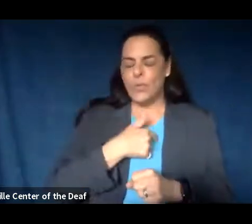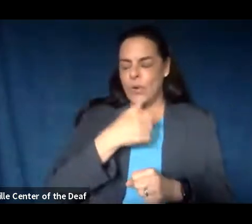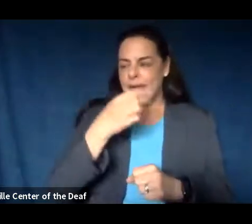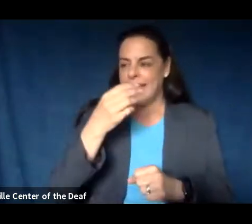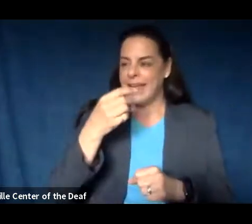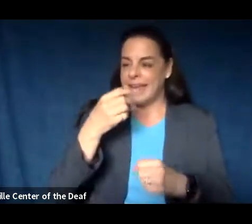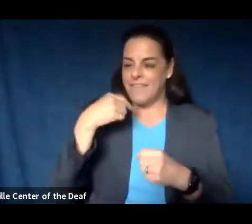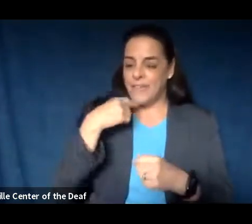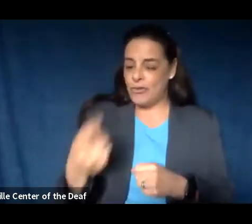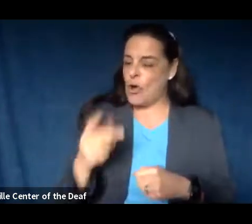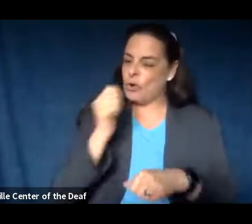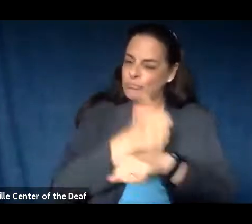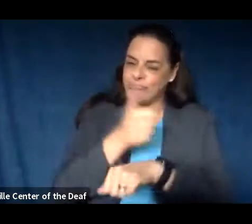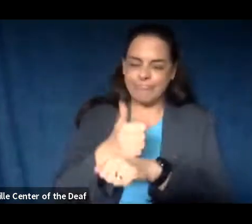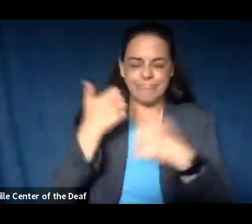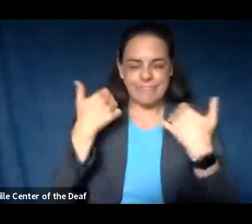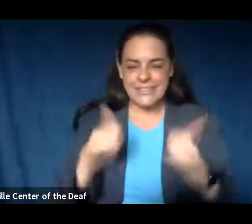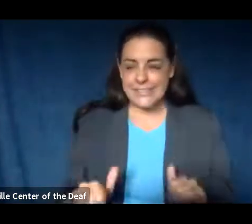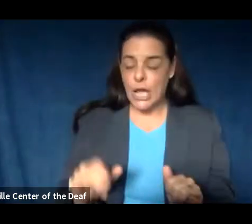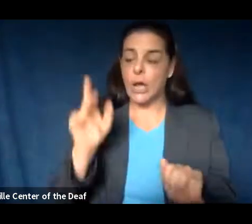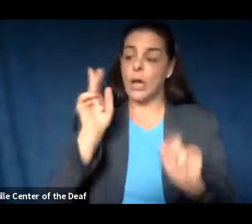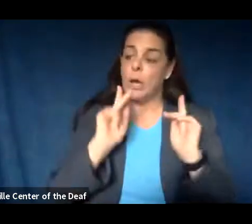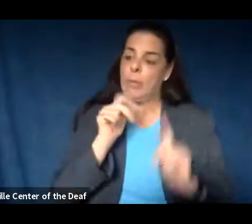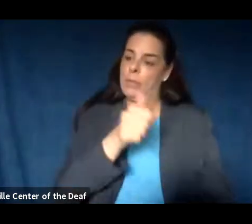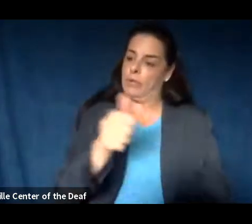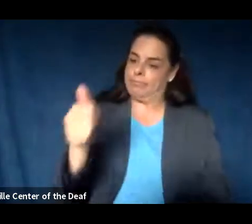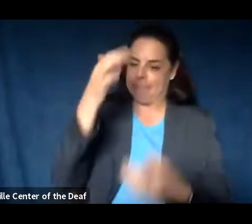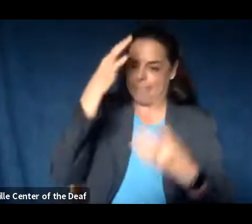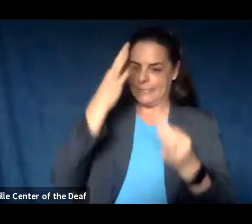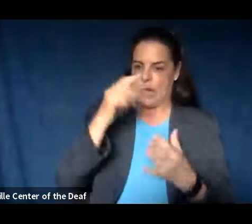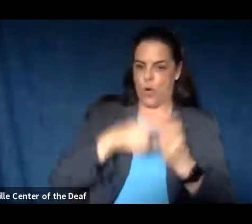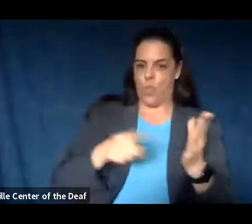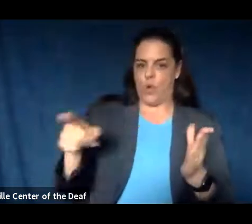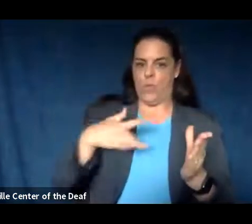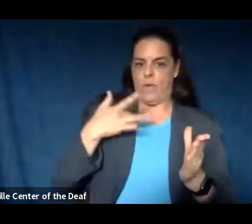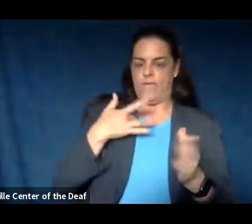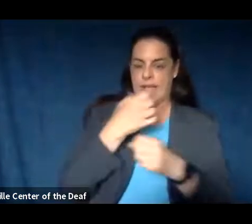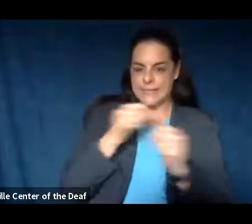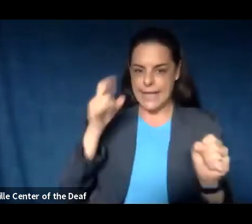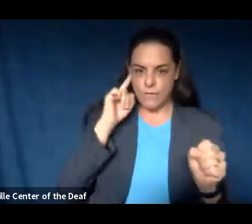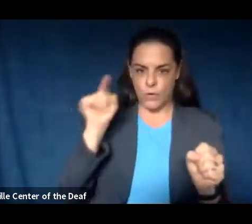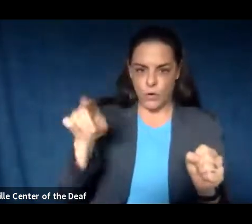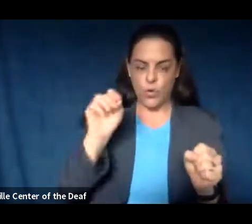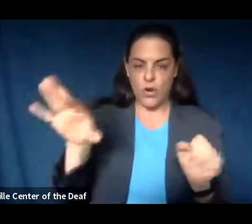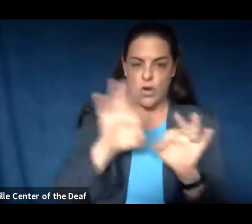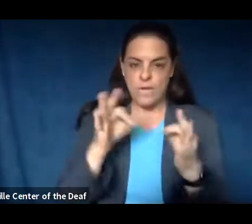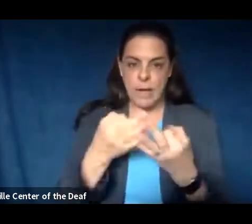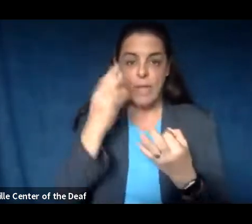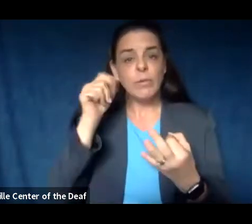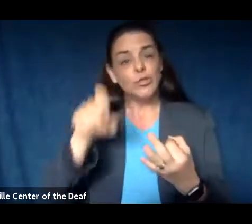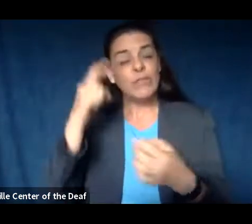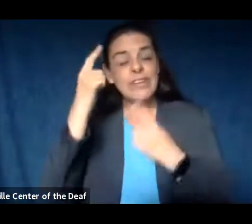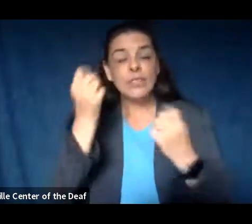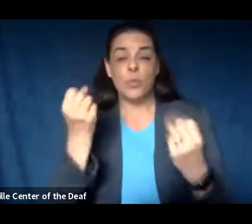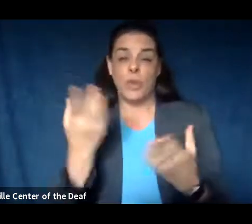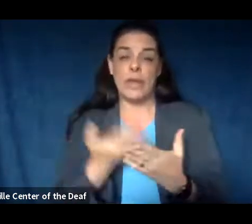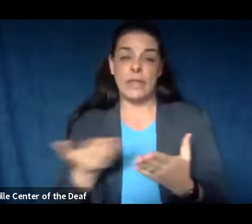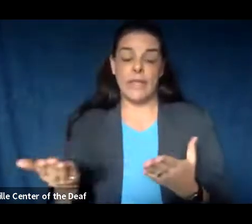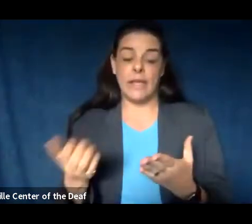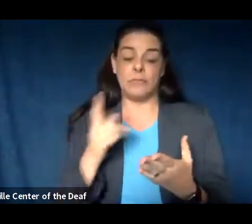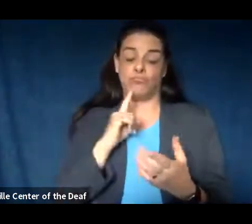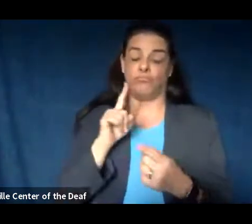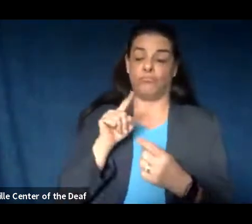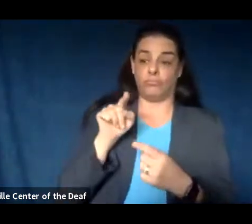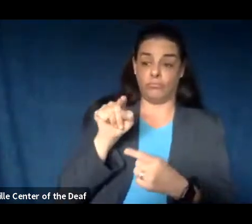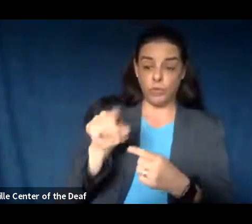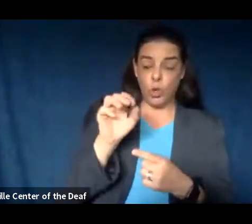that people will need to make based on what they feel is safe for them and their family members, because there's a lot of things that you need to consider. Are you or your